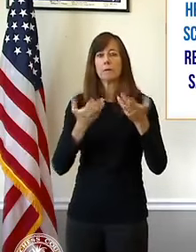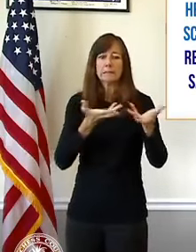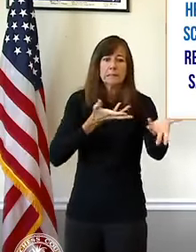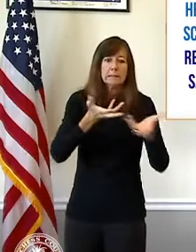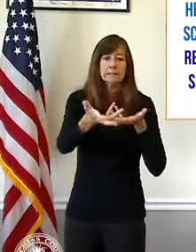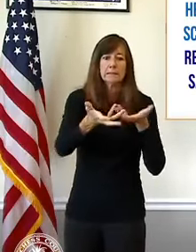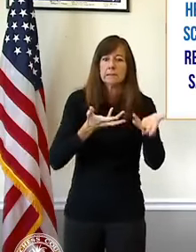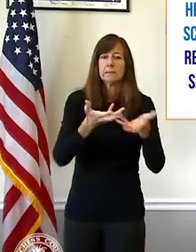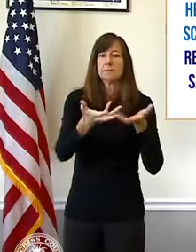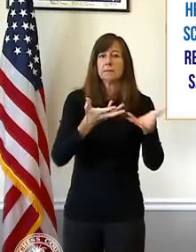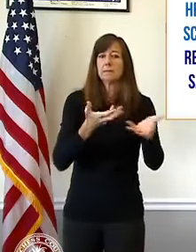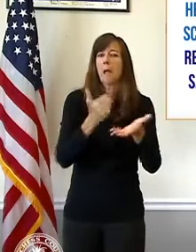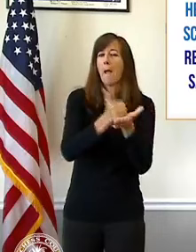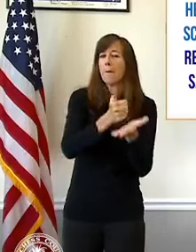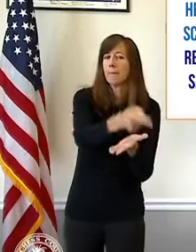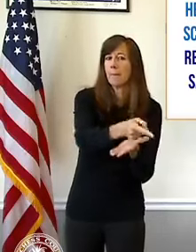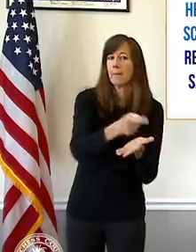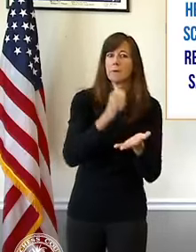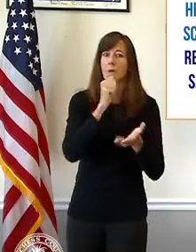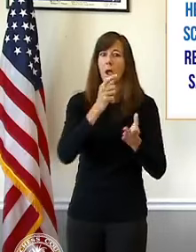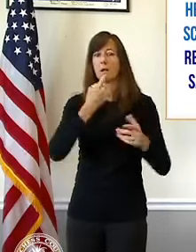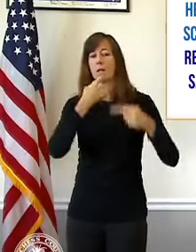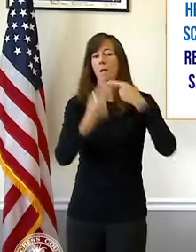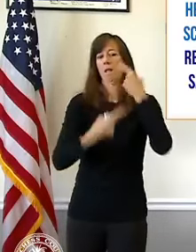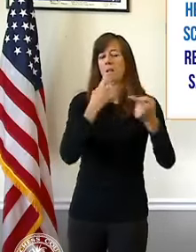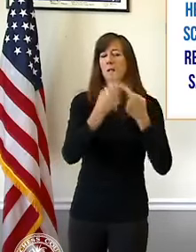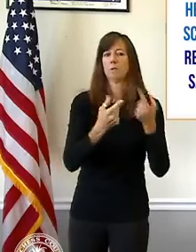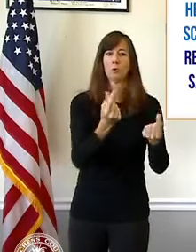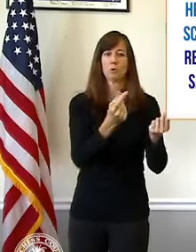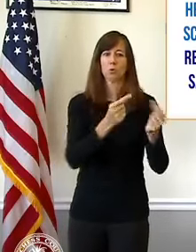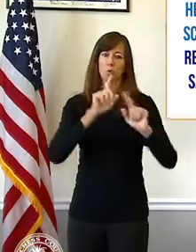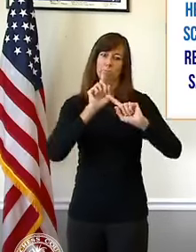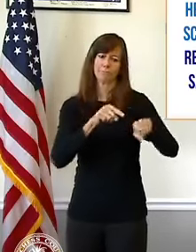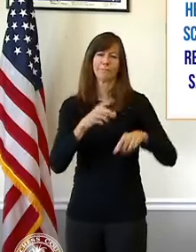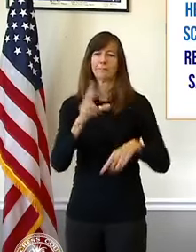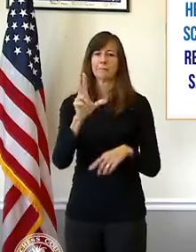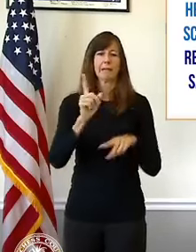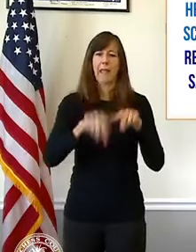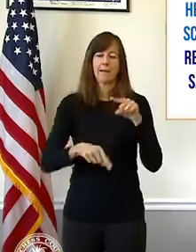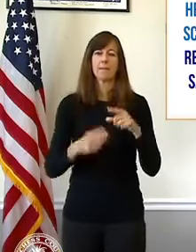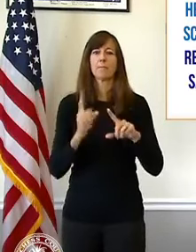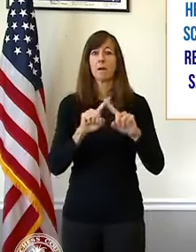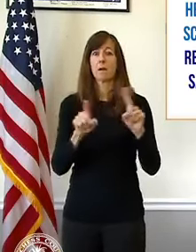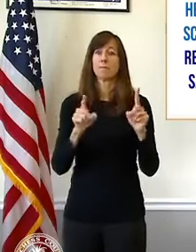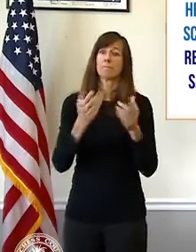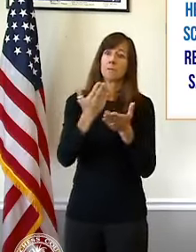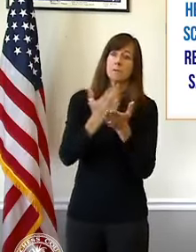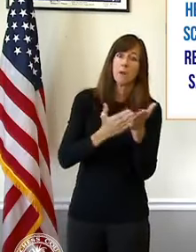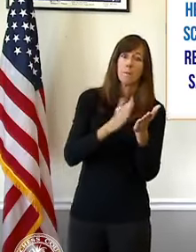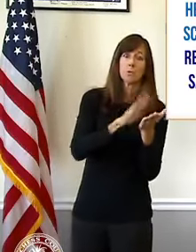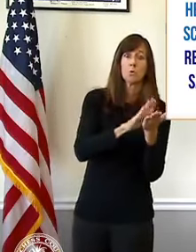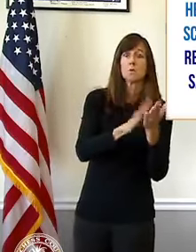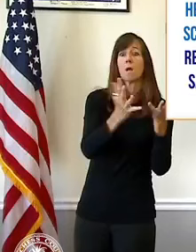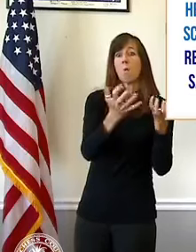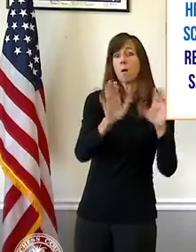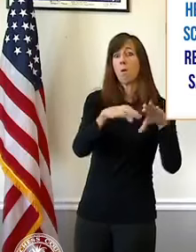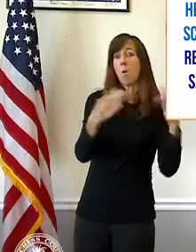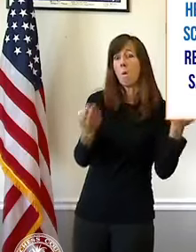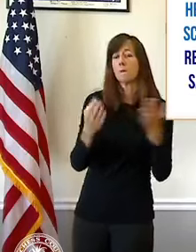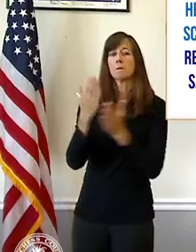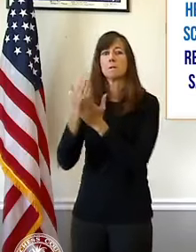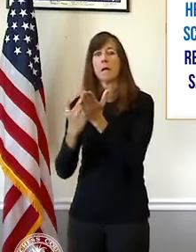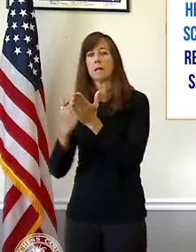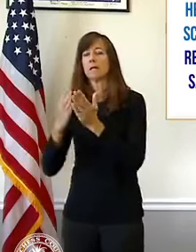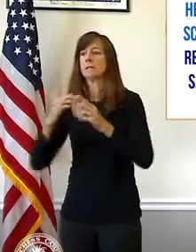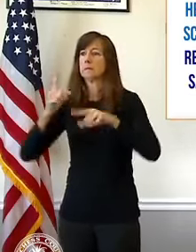wants them open full-time, there are equal, if not as many, if not more, who want some variation. I understand